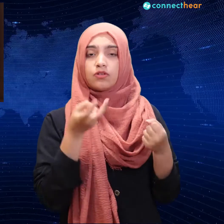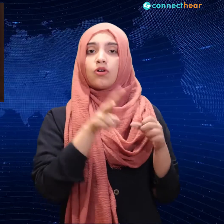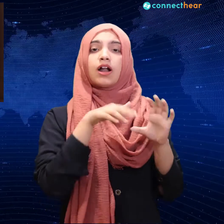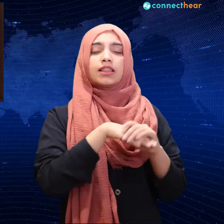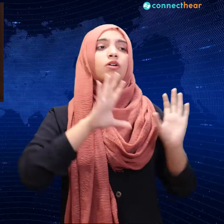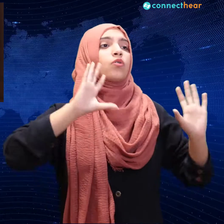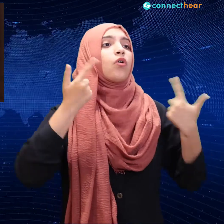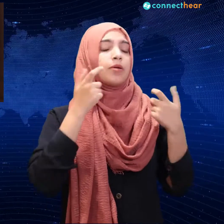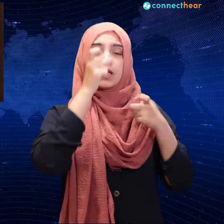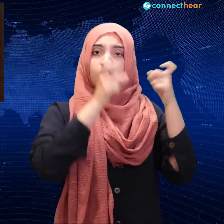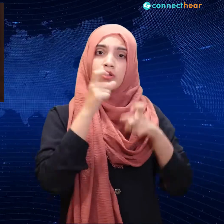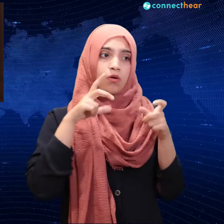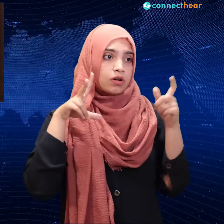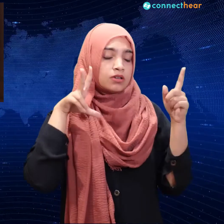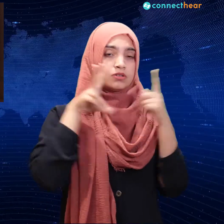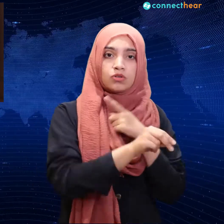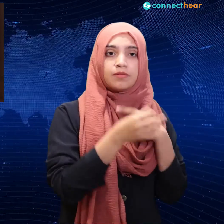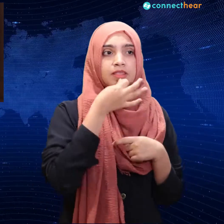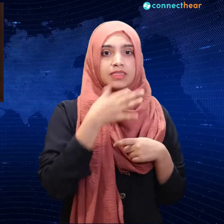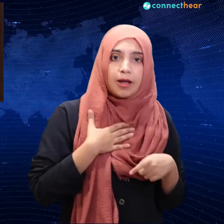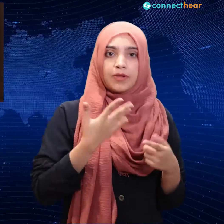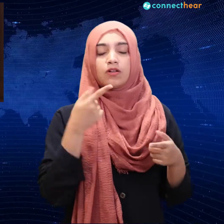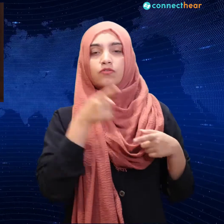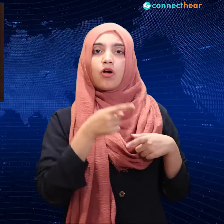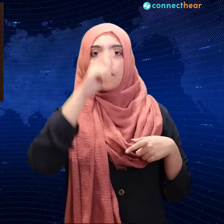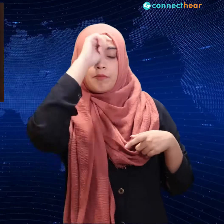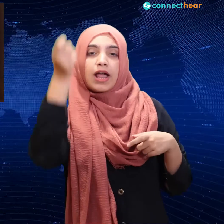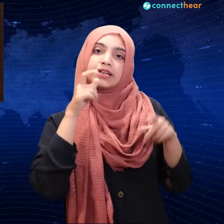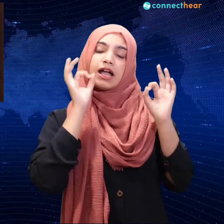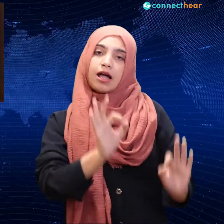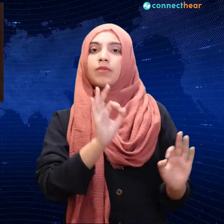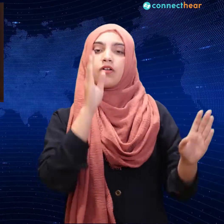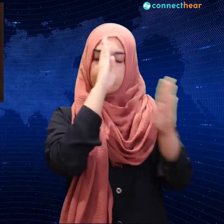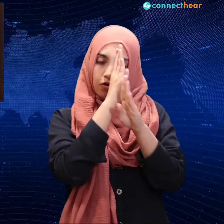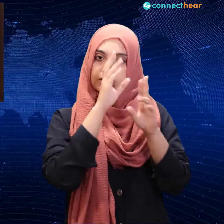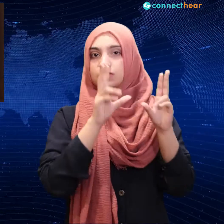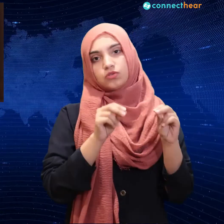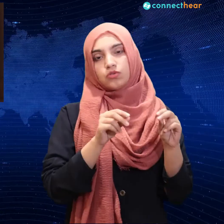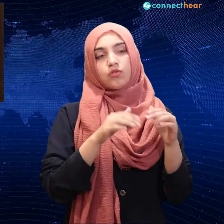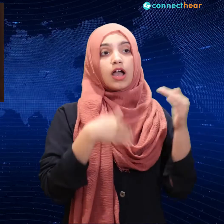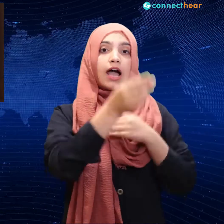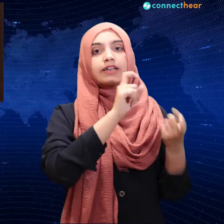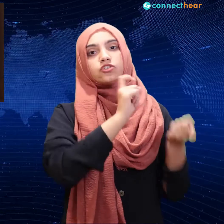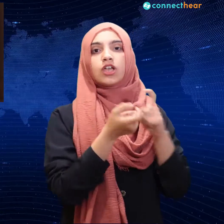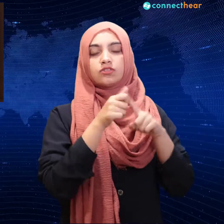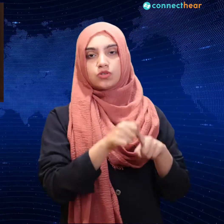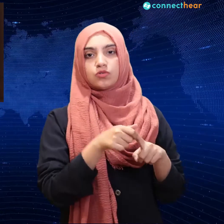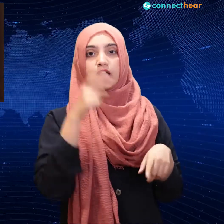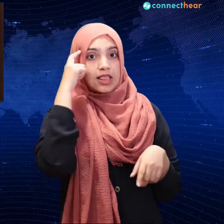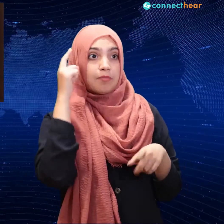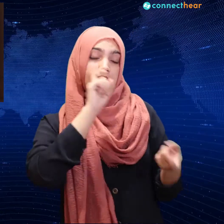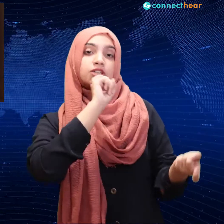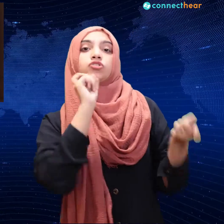in Afghanistan they have got freedom. Now, I never quite understood what was the